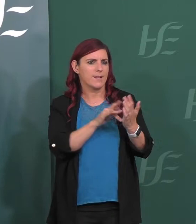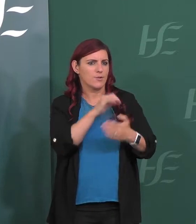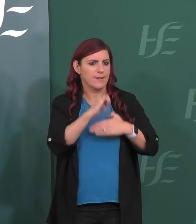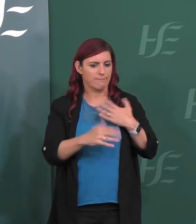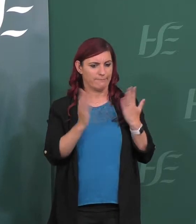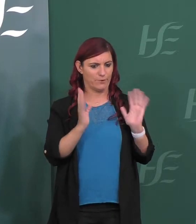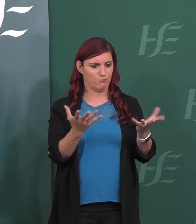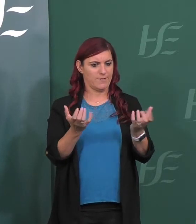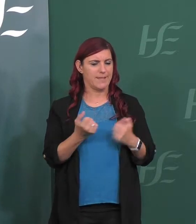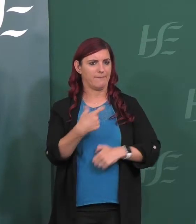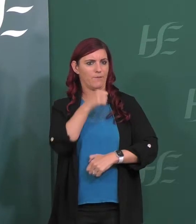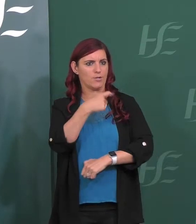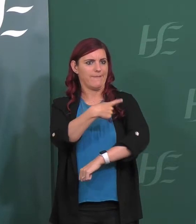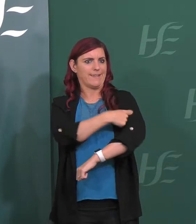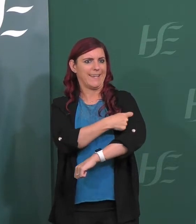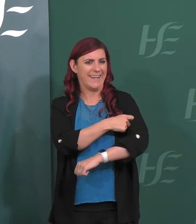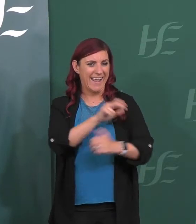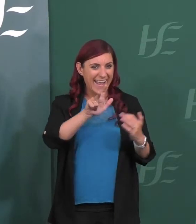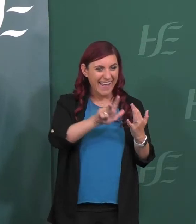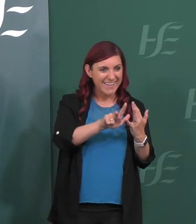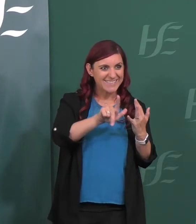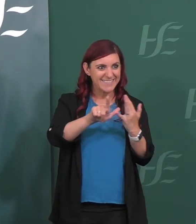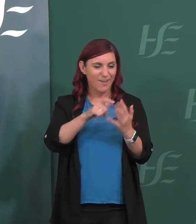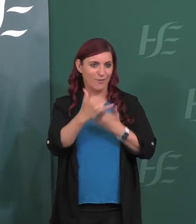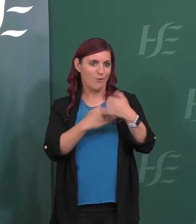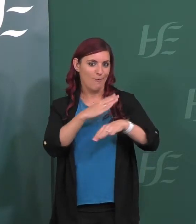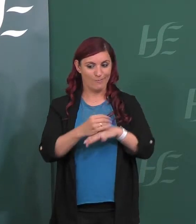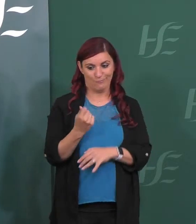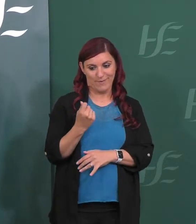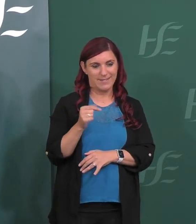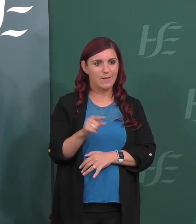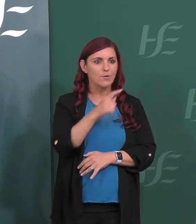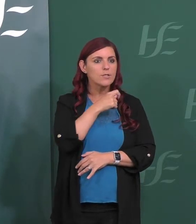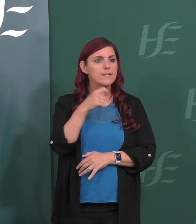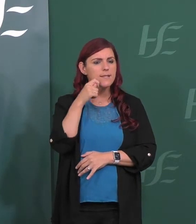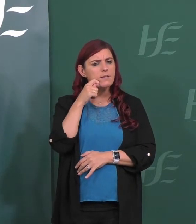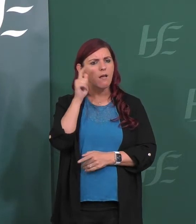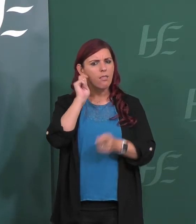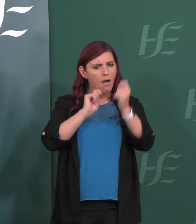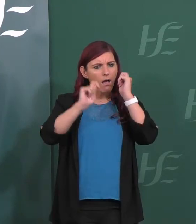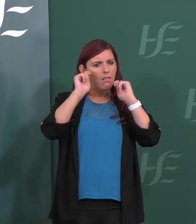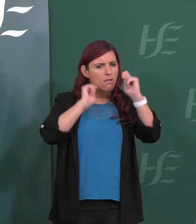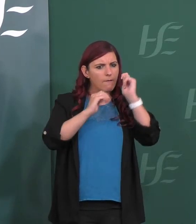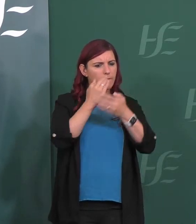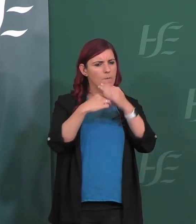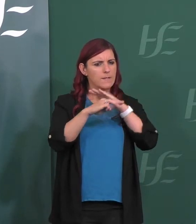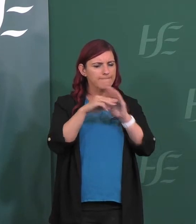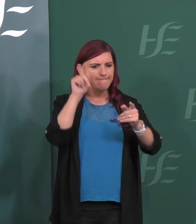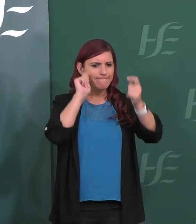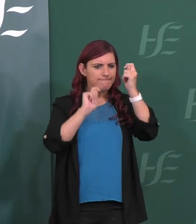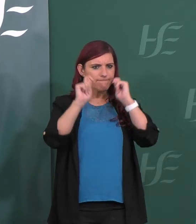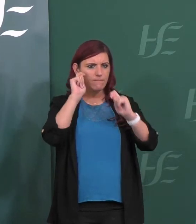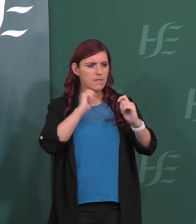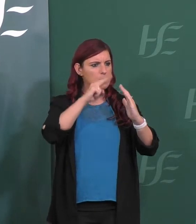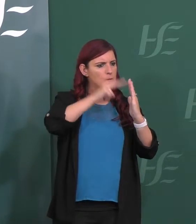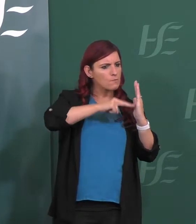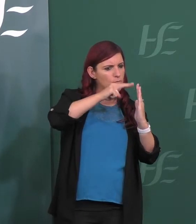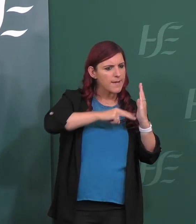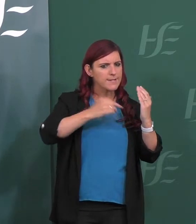got administered with her first vaccine. Very clearly, she said she had thought about it for many months, had read the